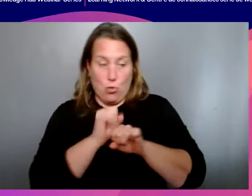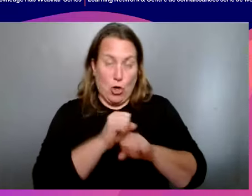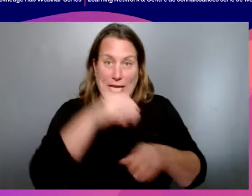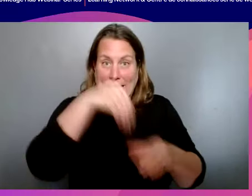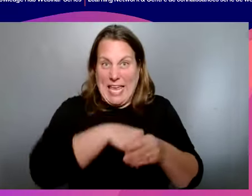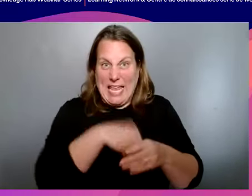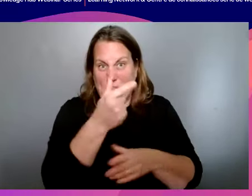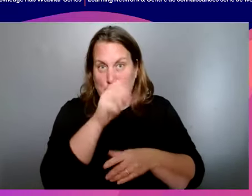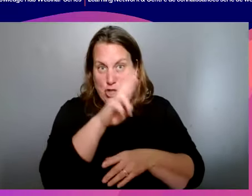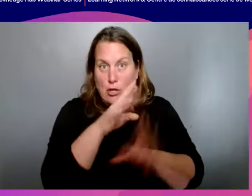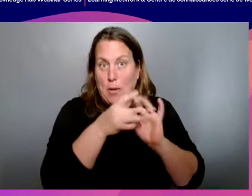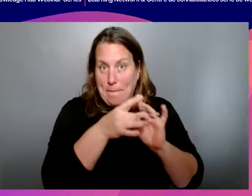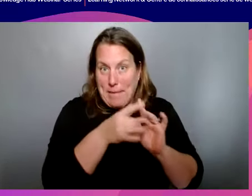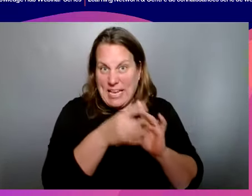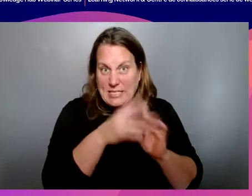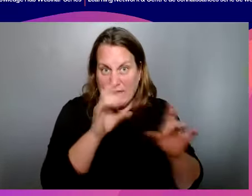gender-based violence sector.